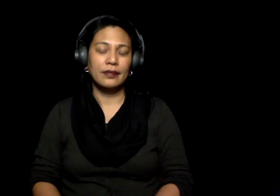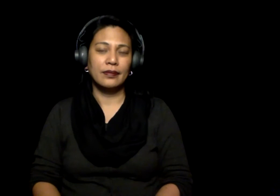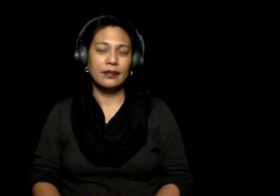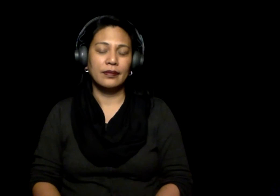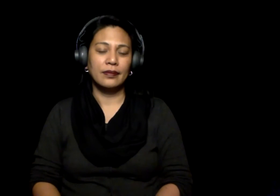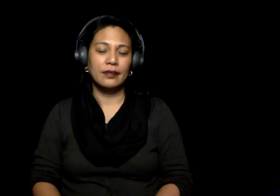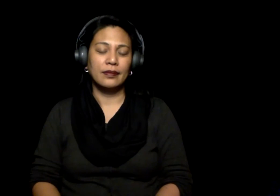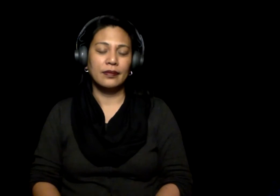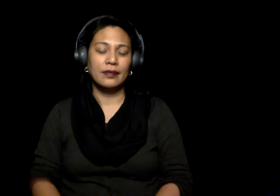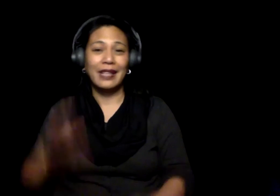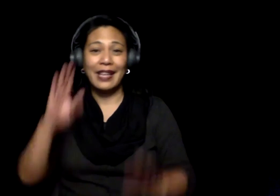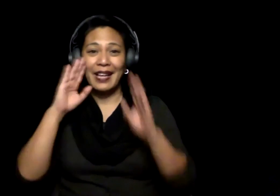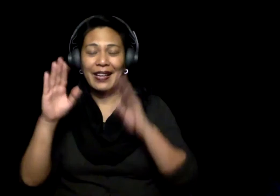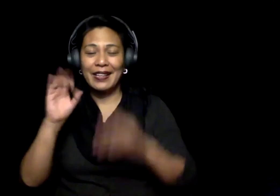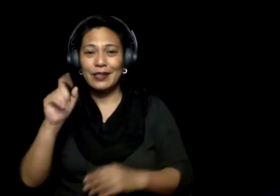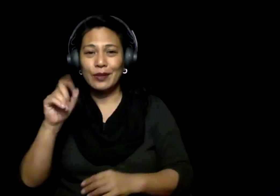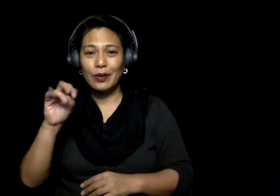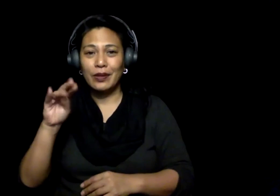Hi.